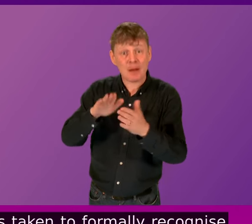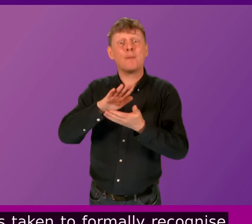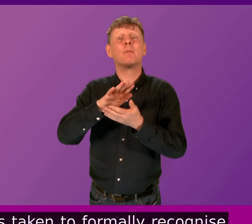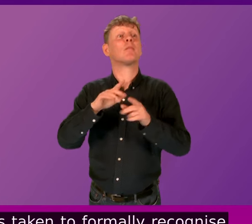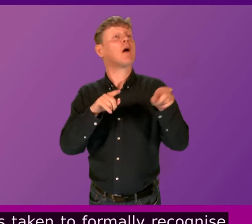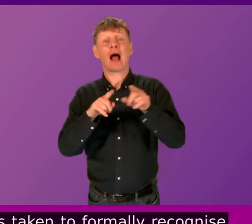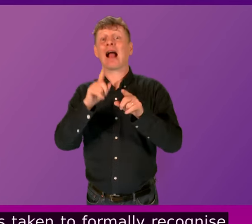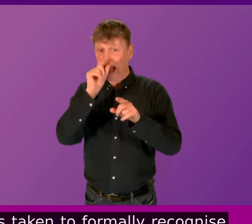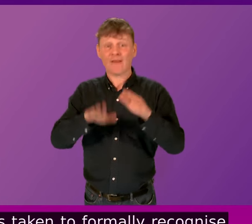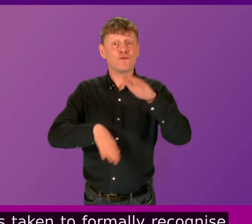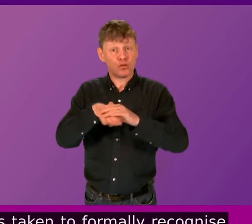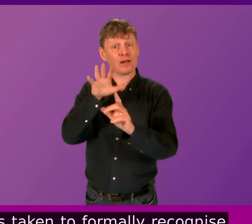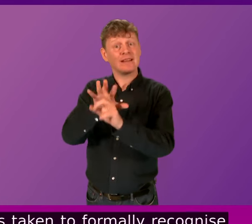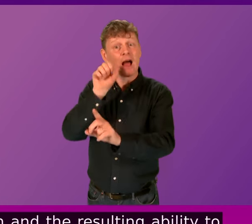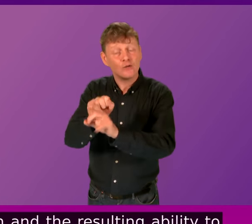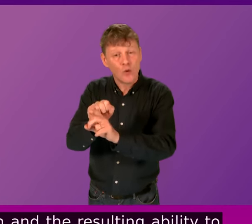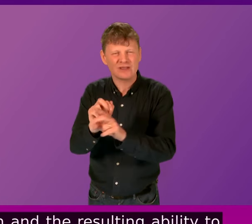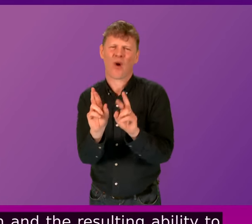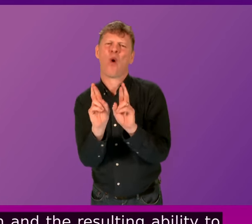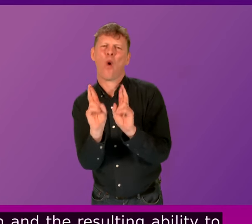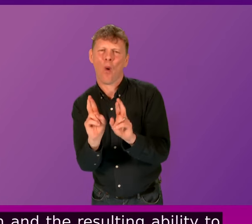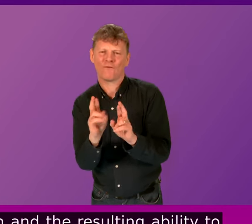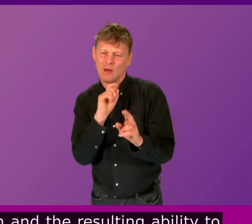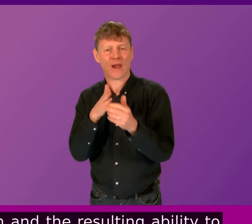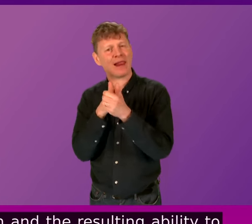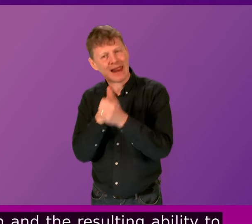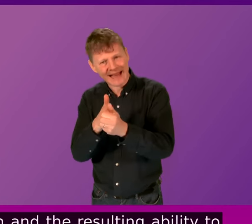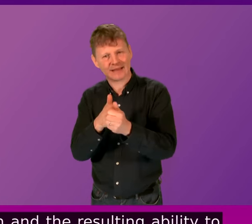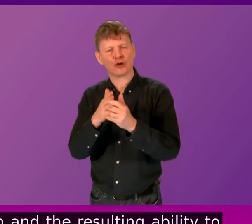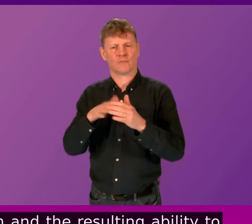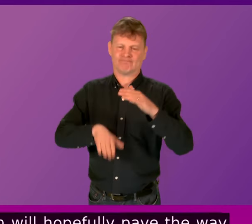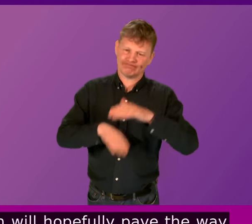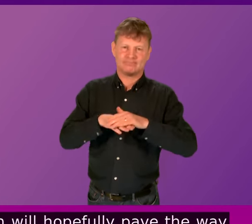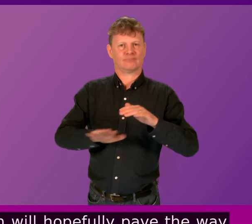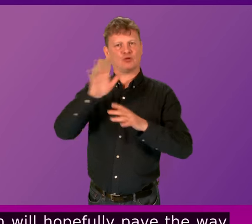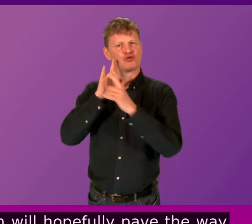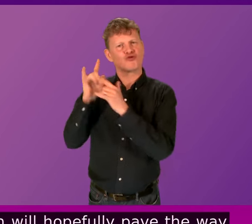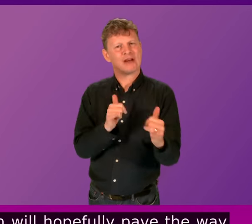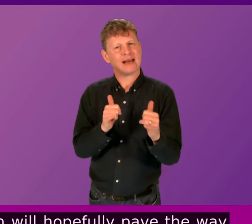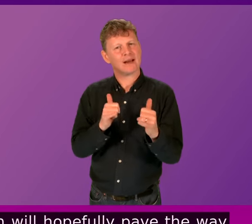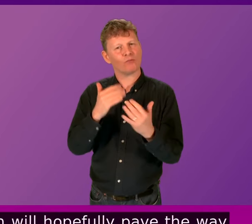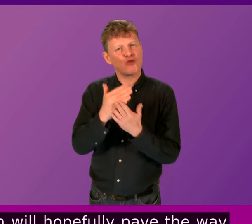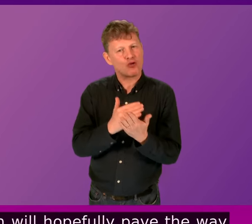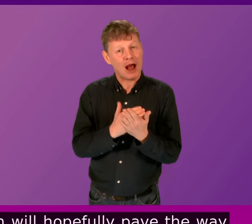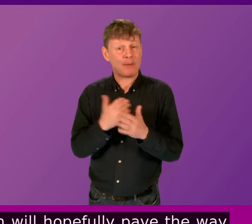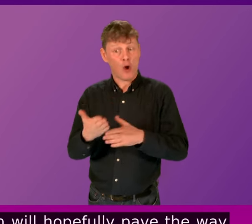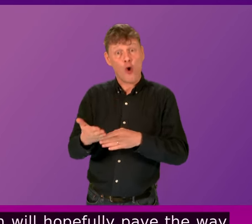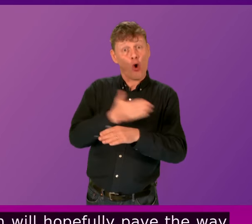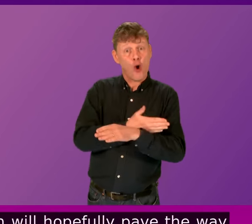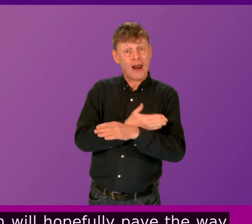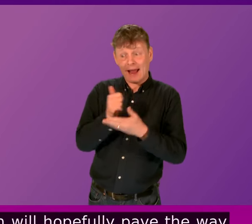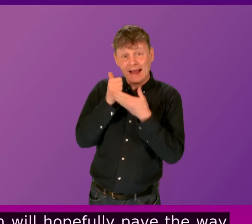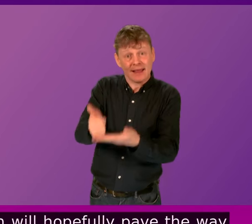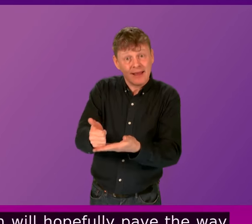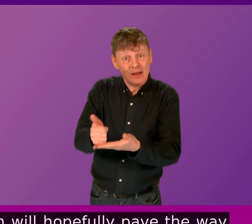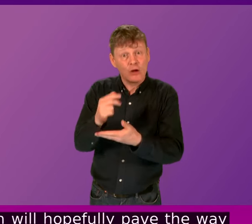the condition will hopefully pave the way towards a comprehensive screening programme. The benefits of early intervention of dual